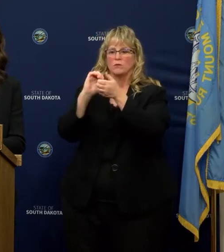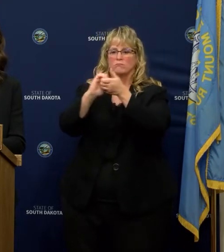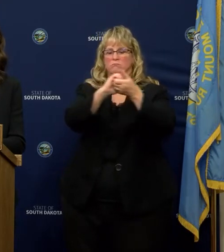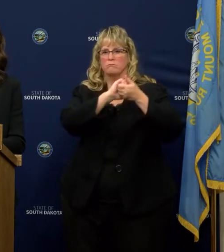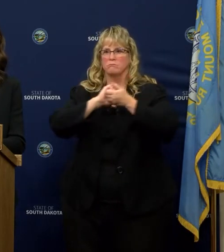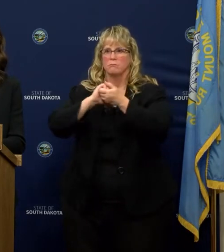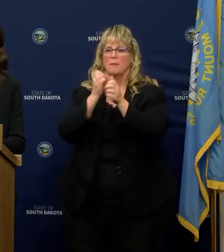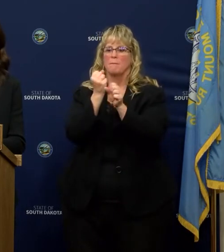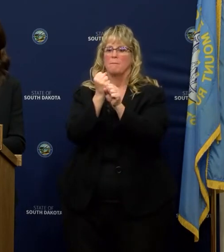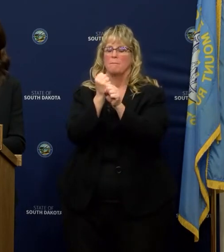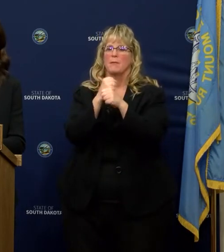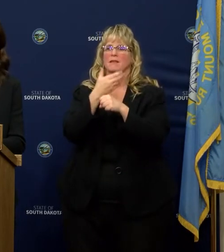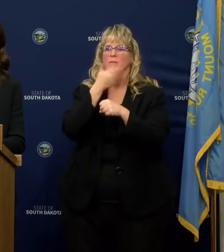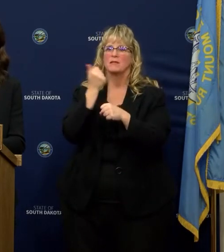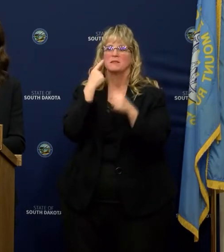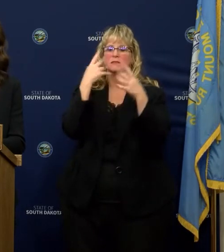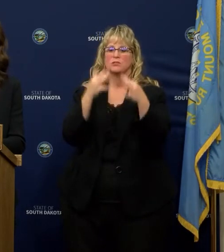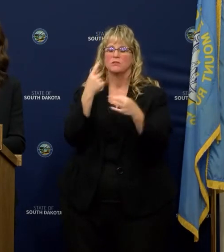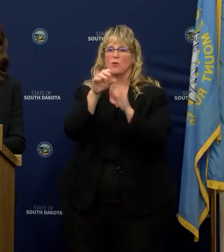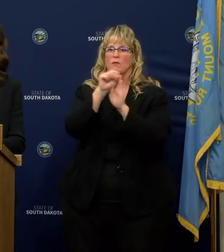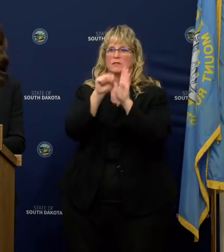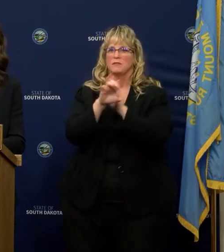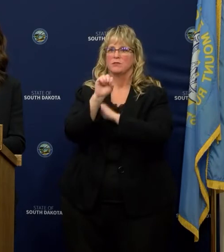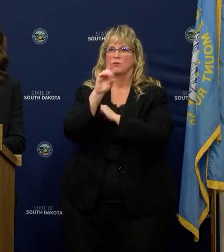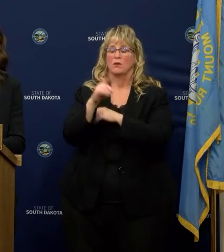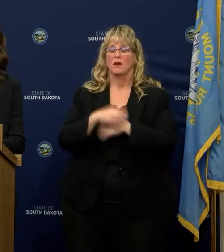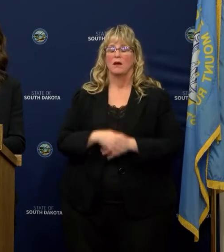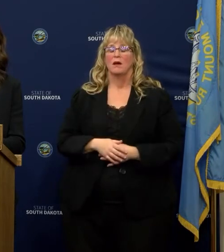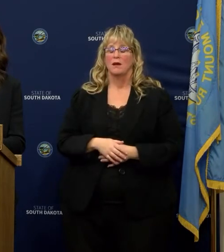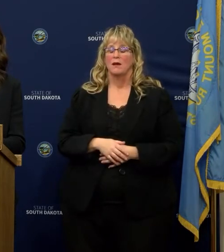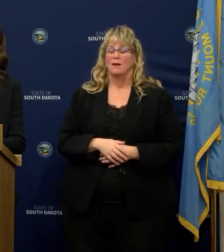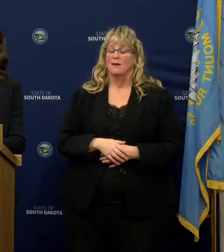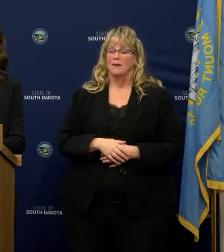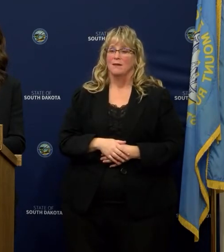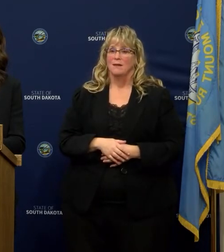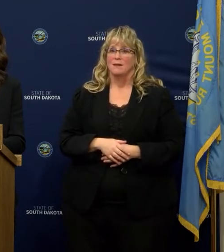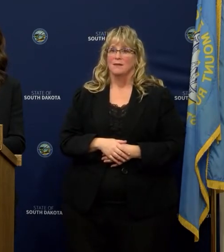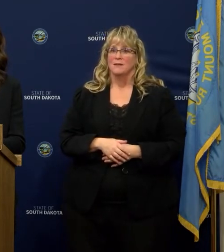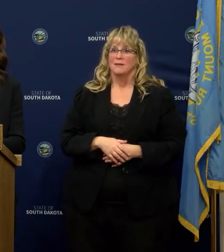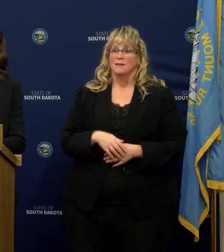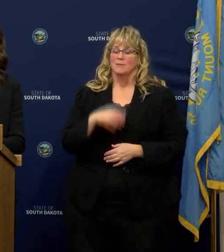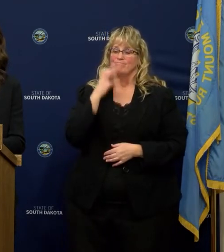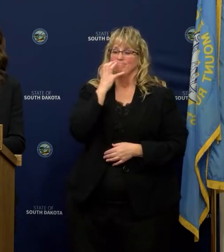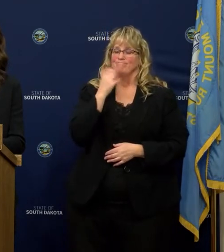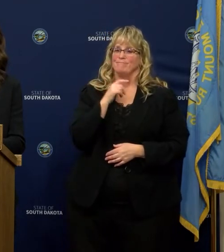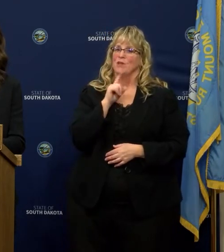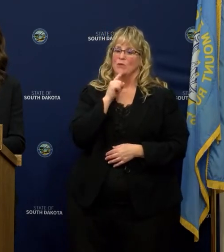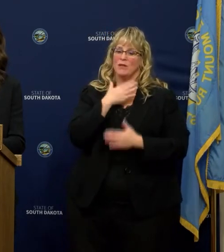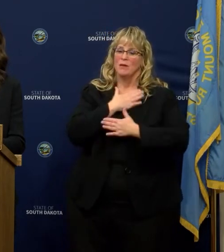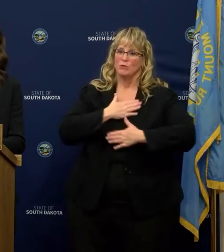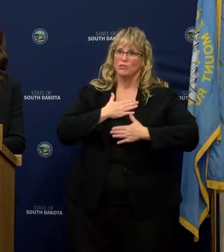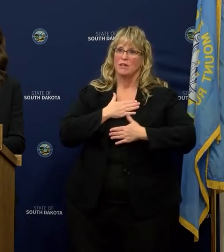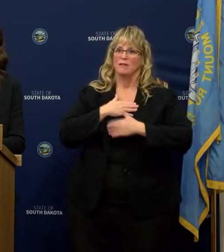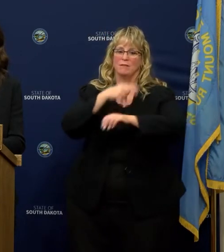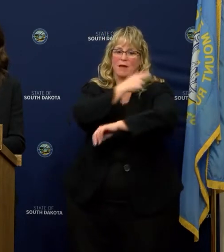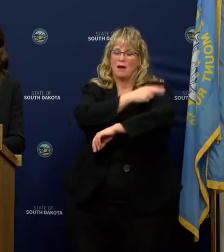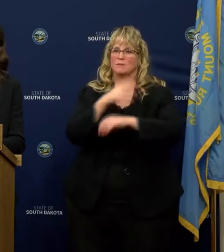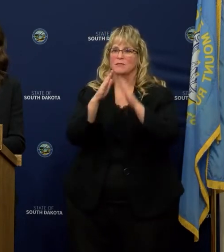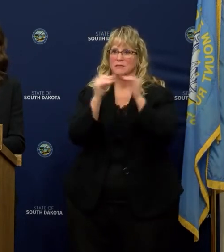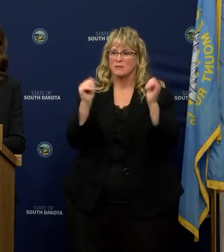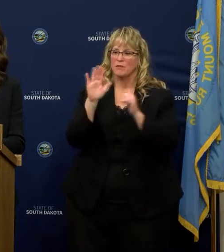sure we're making the best decisions for South Dakota. I have so appreciated even the administrators and the leadership of our hospital